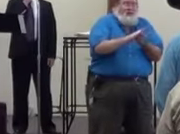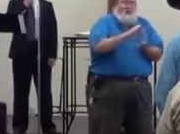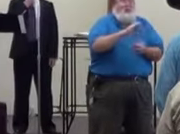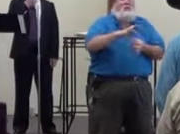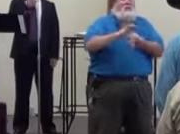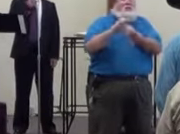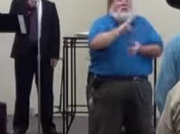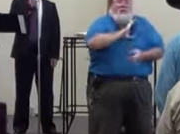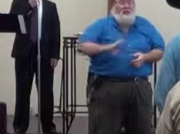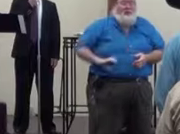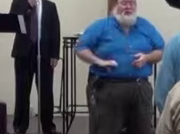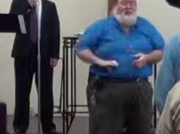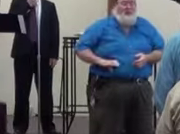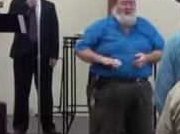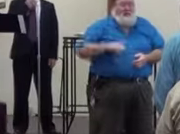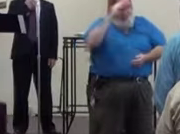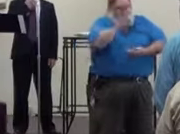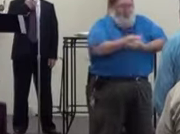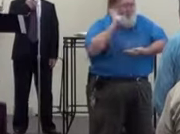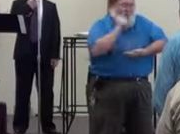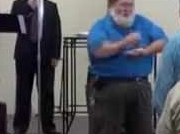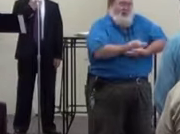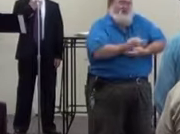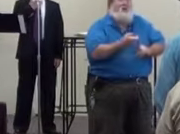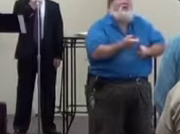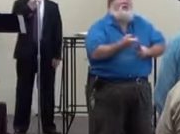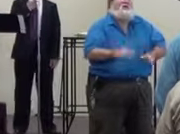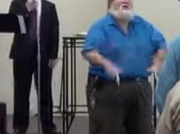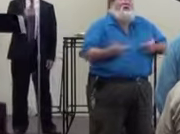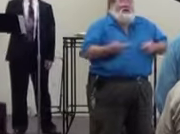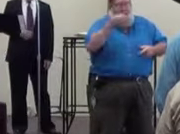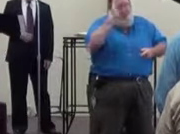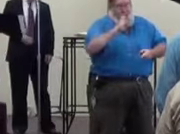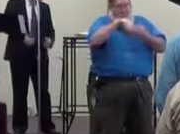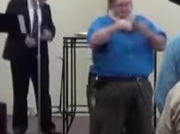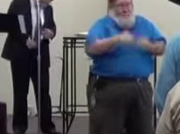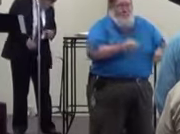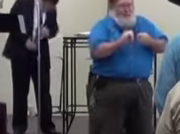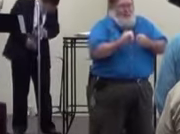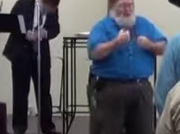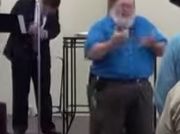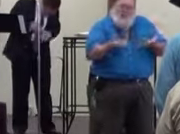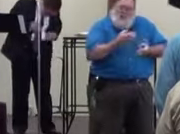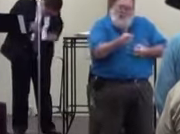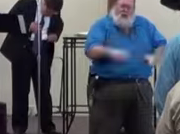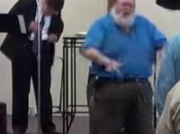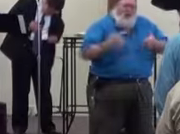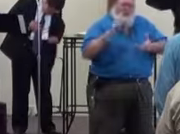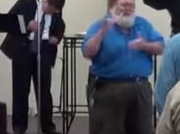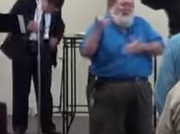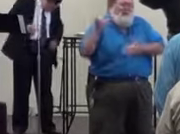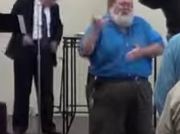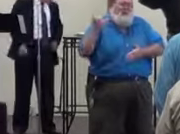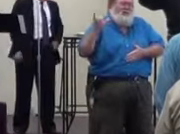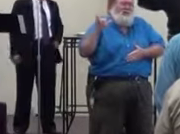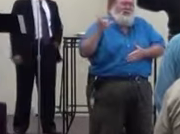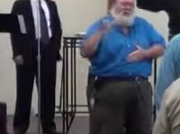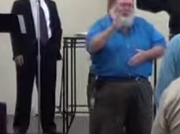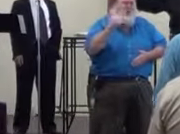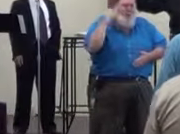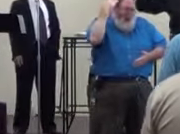and daughters of the living God Almighty. And I want you to live there. I want you to hold your head up